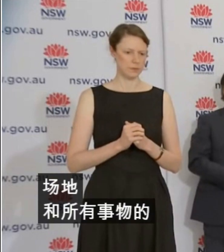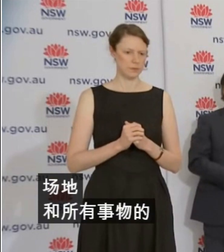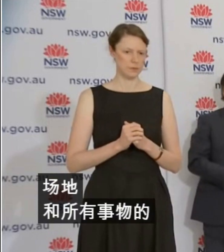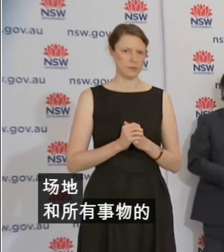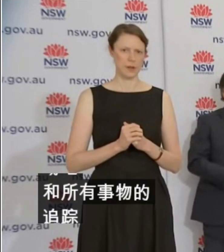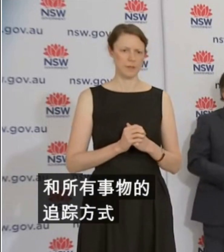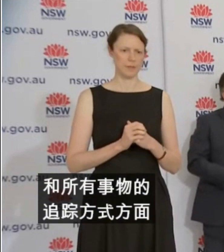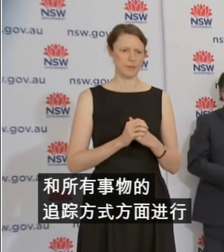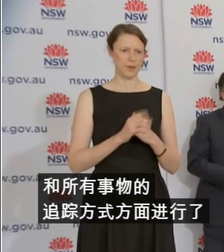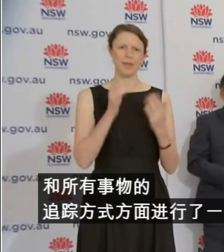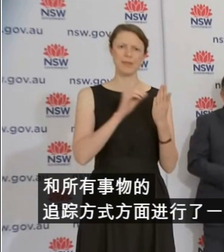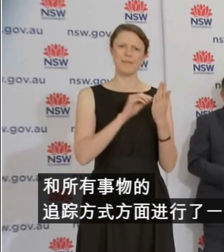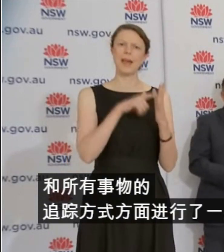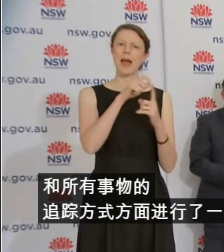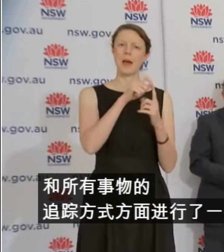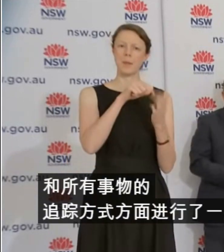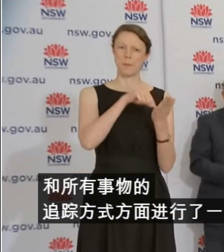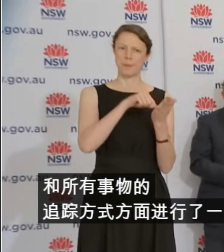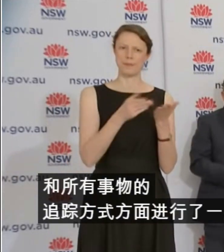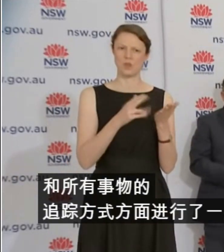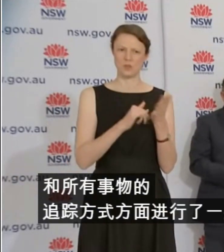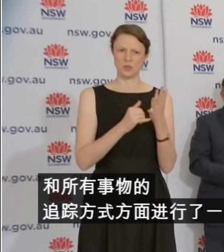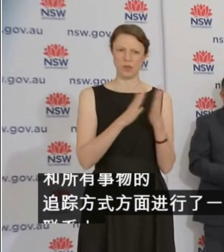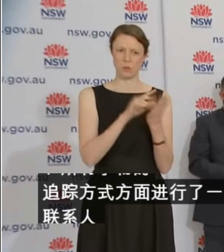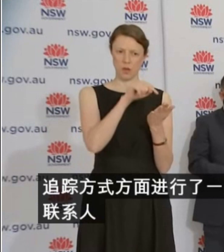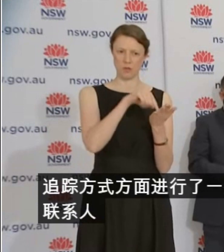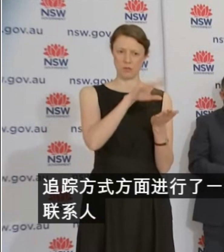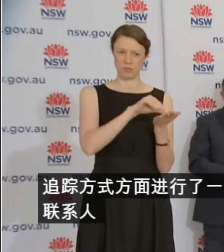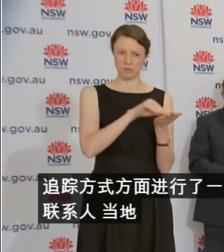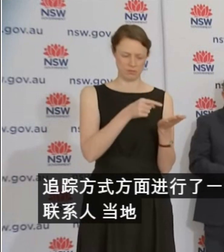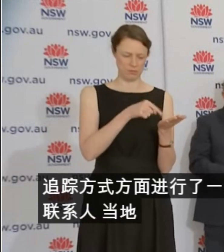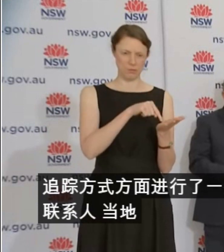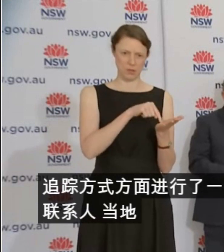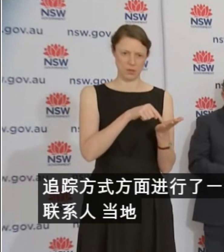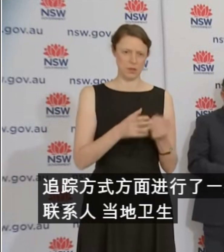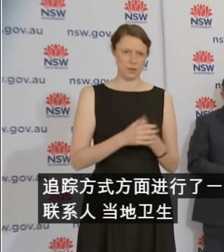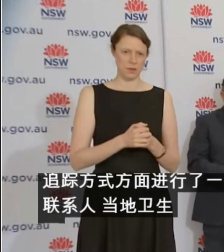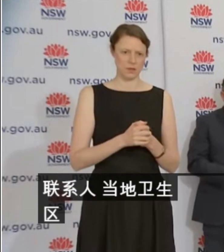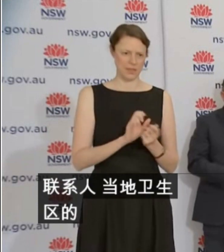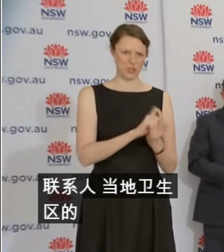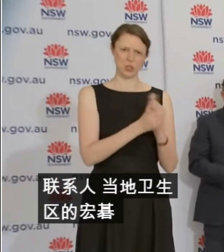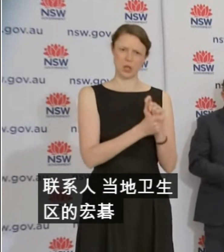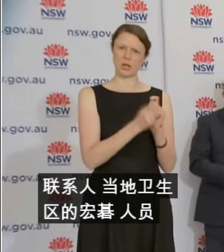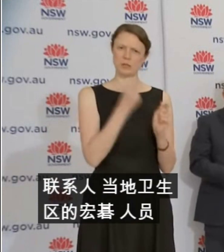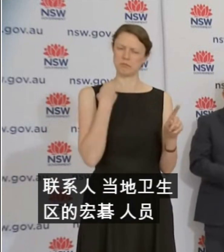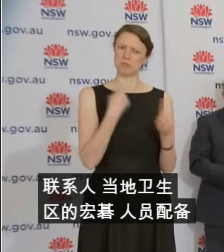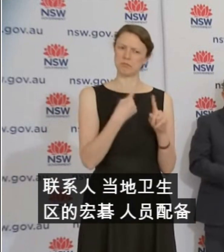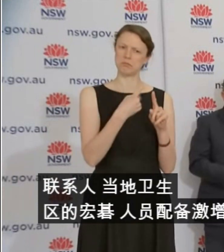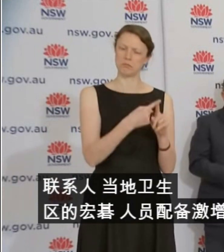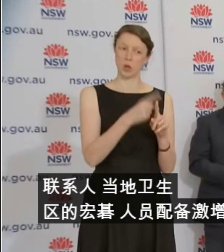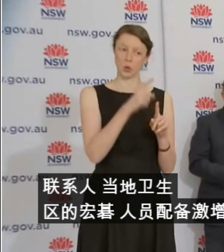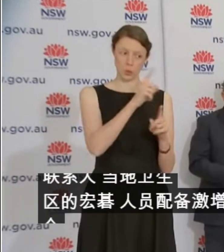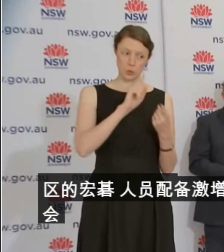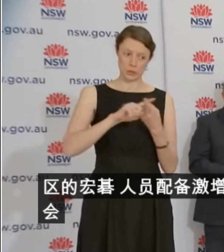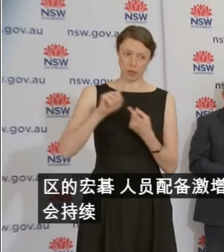everything are chased up. You're still hiring more contact tracers in the local health districts. The surge